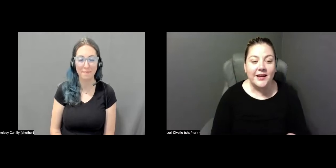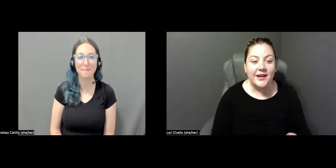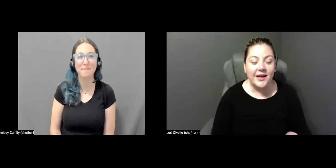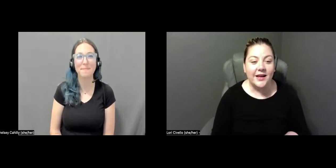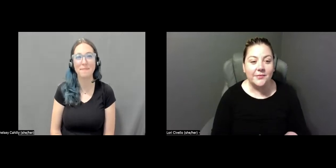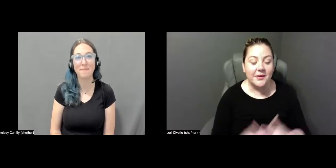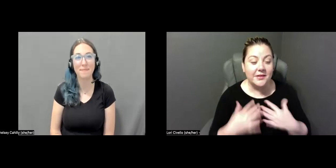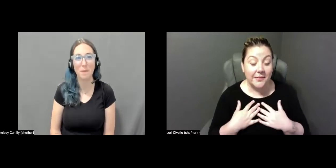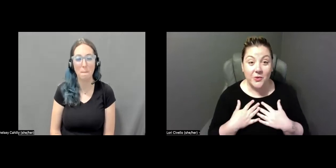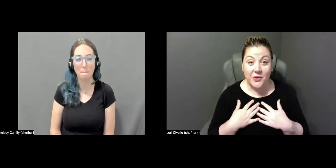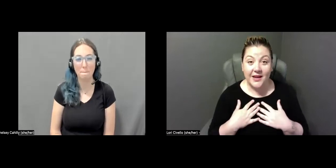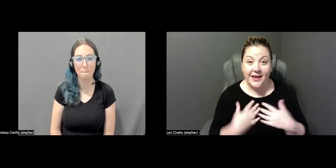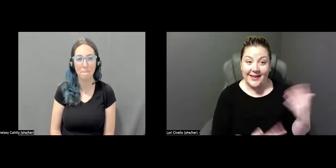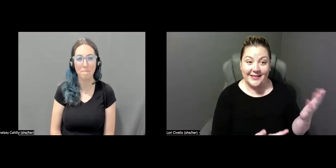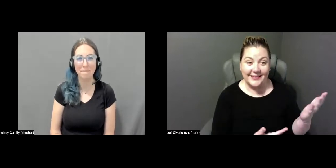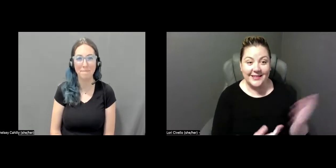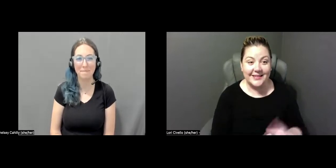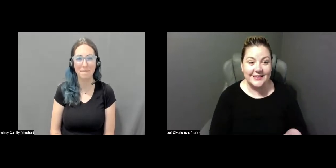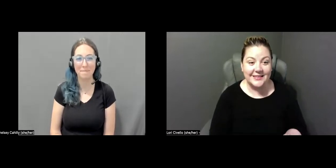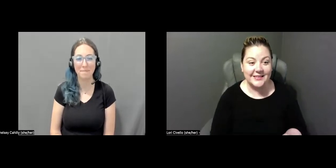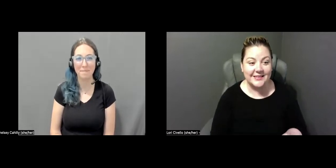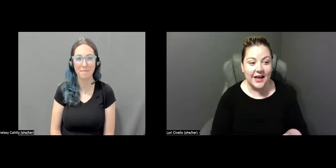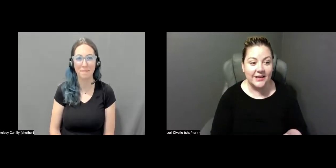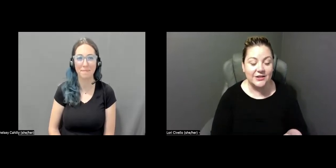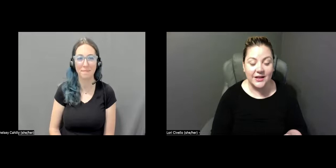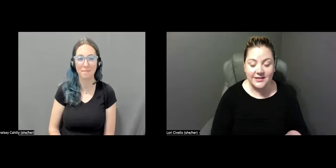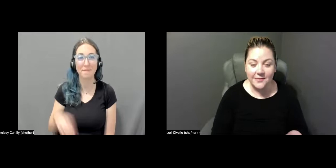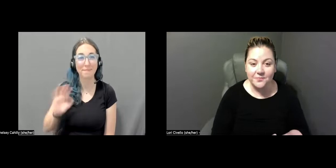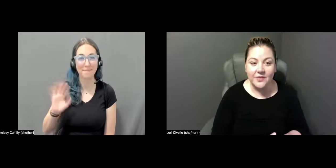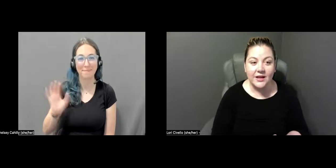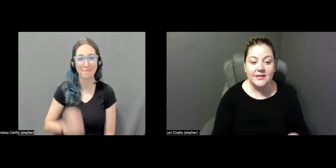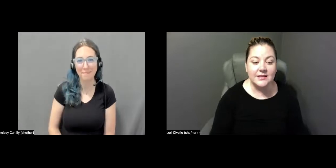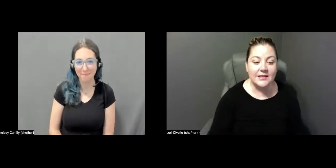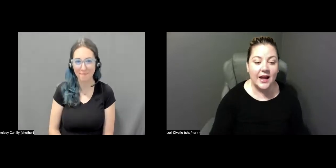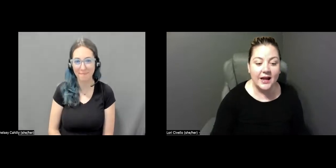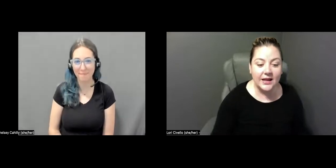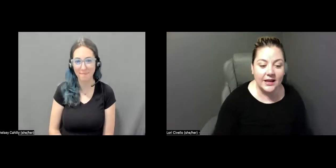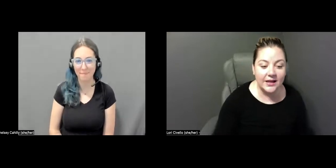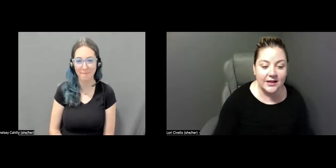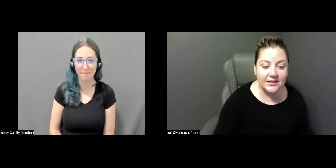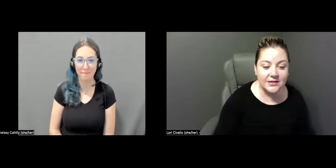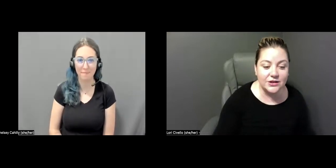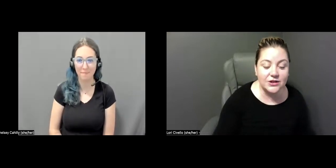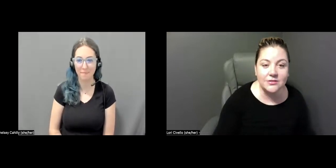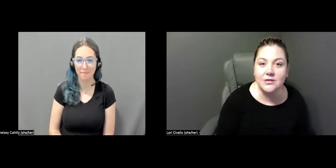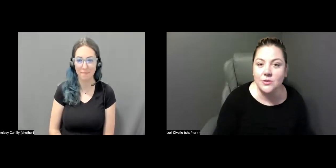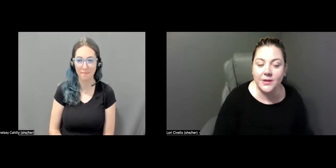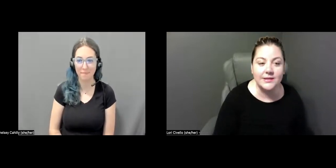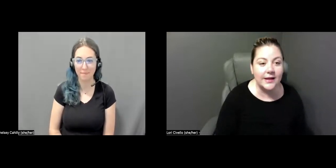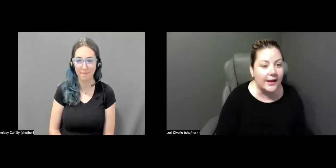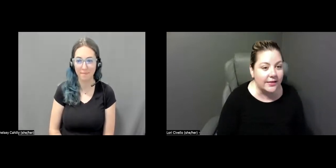Hello, everybody. I'm Lori, and this is Chelsea. Today is